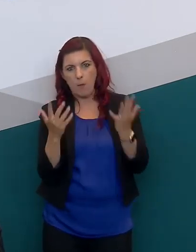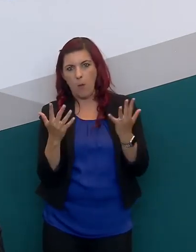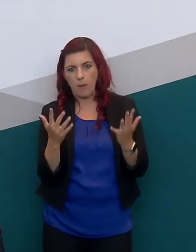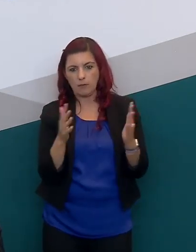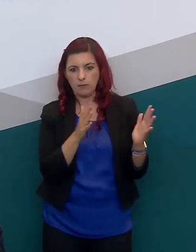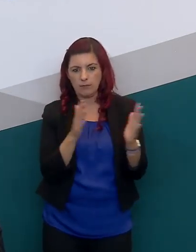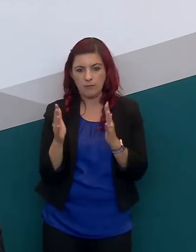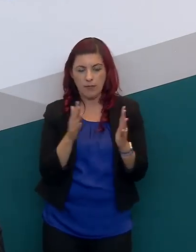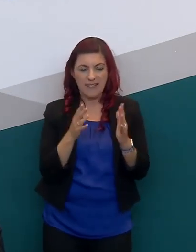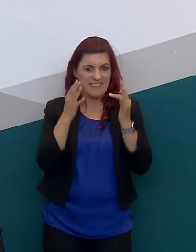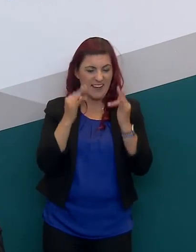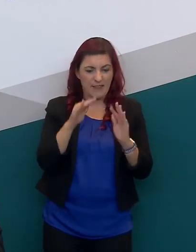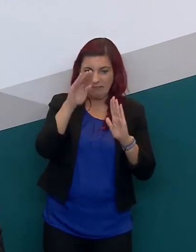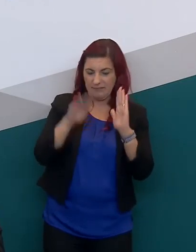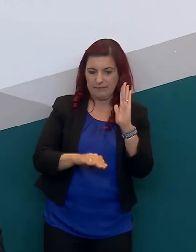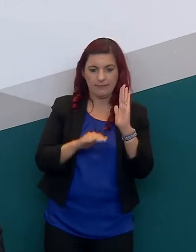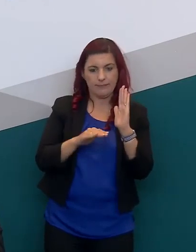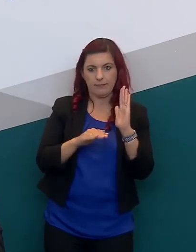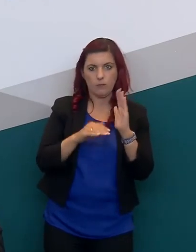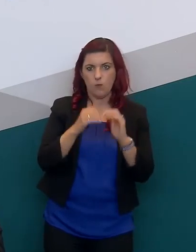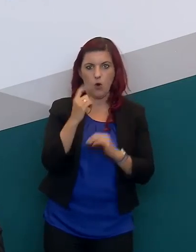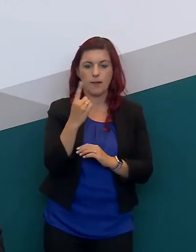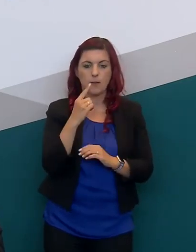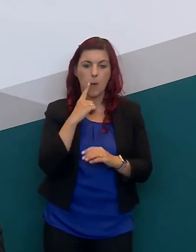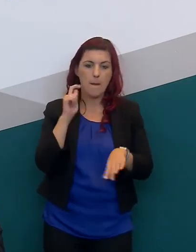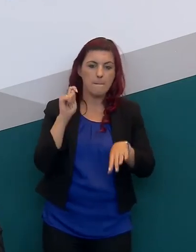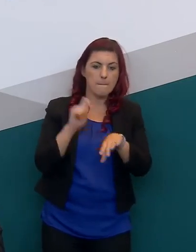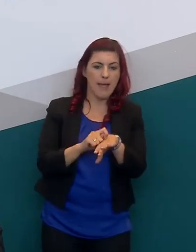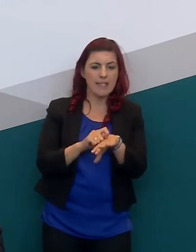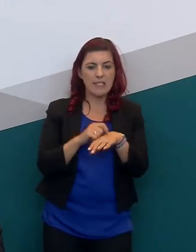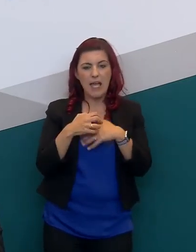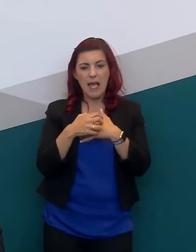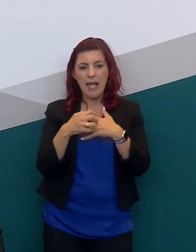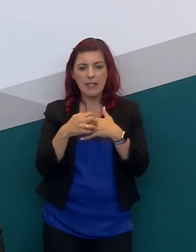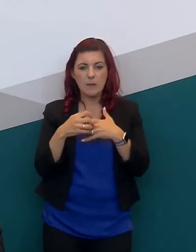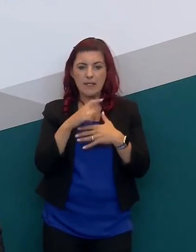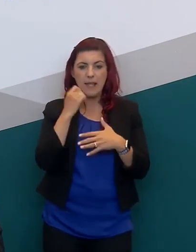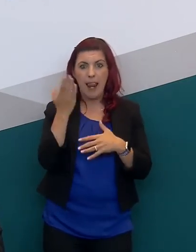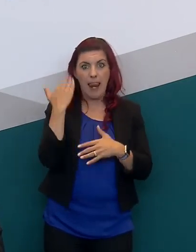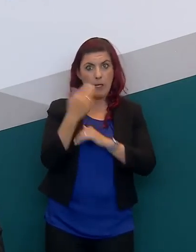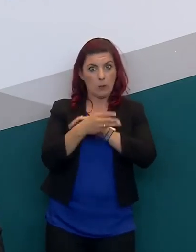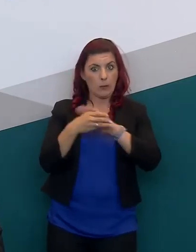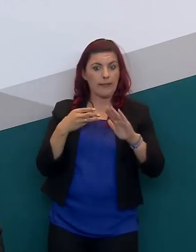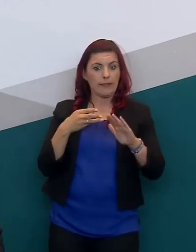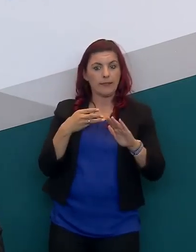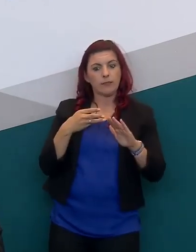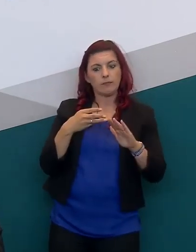safely below 1. Our best estimate of what it was last week is around 0.6,